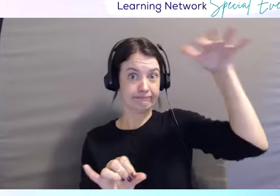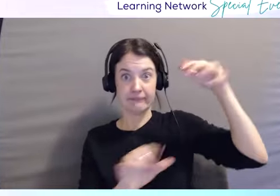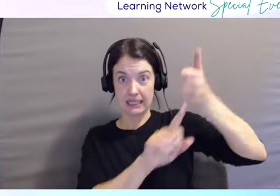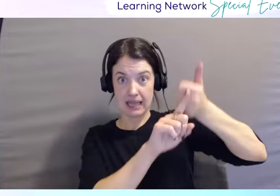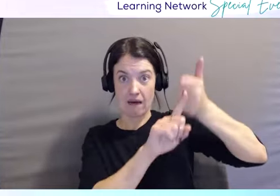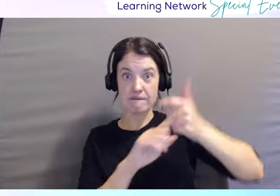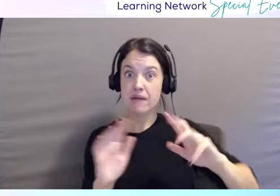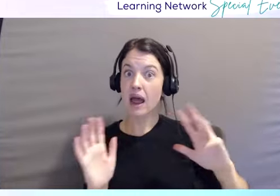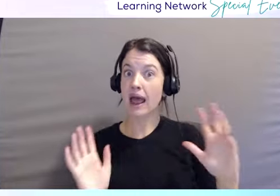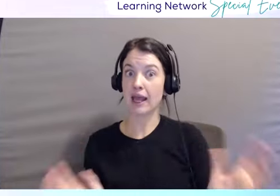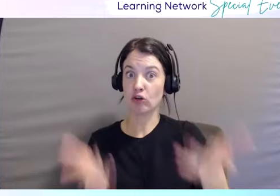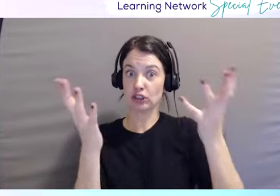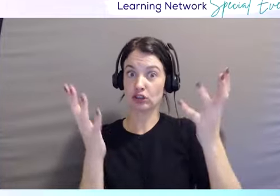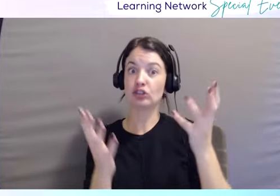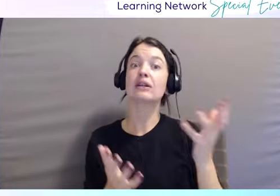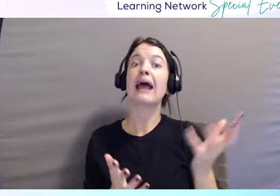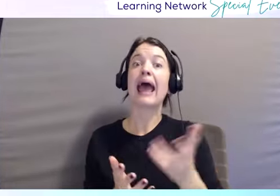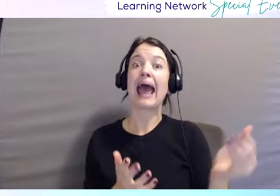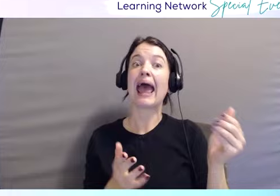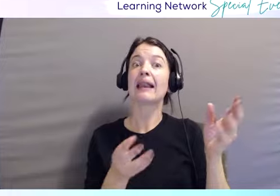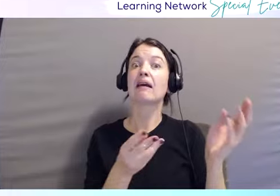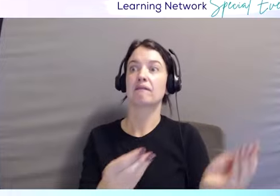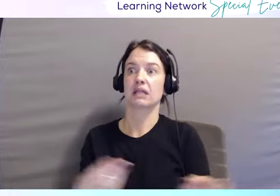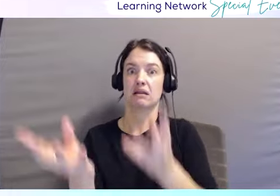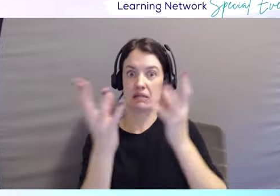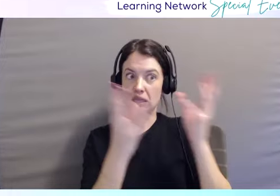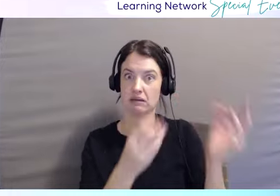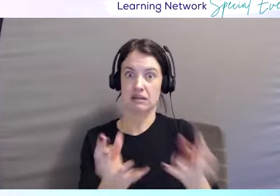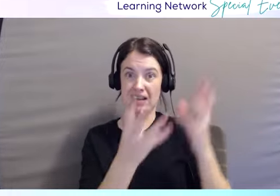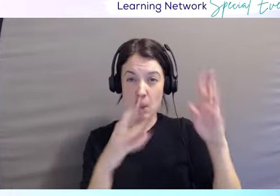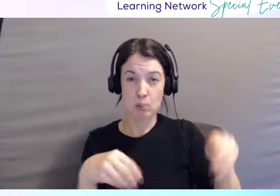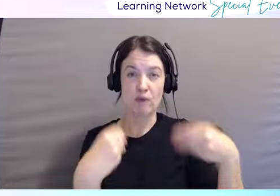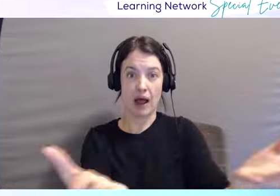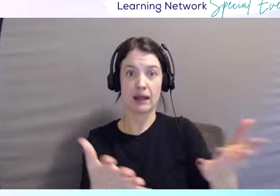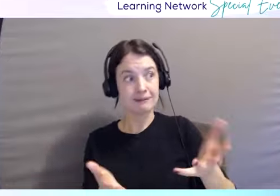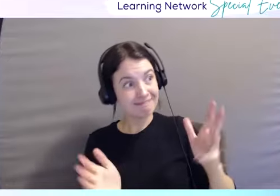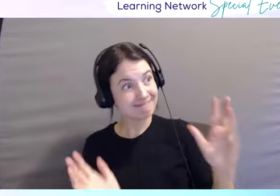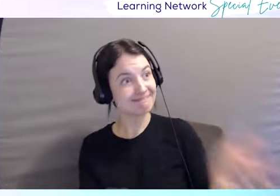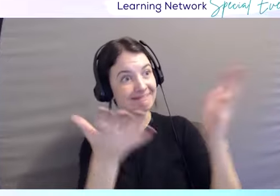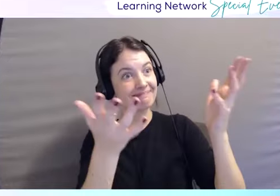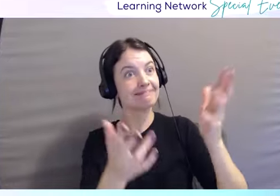and facilitated women and girls in both cases to drink alcohol and smoke cigarettes.